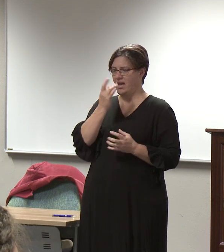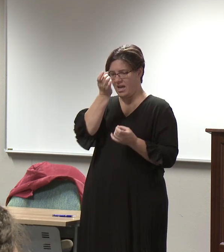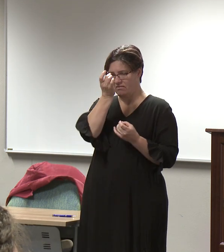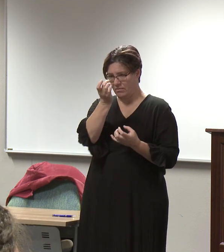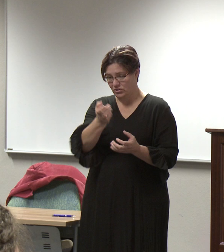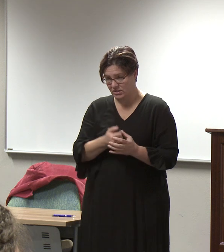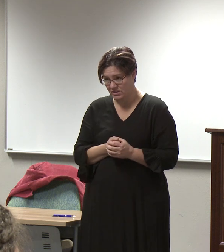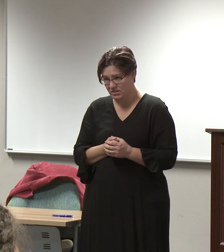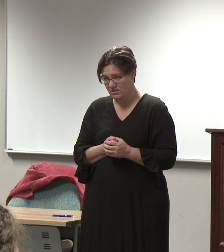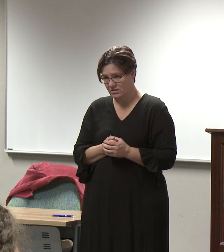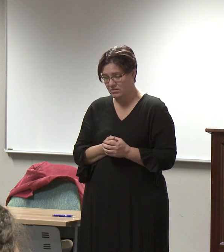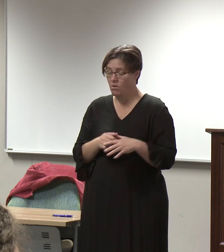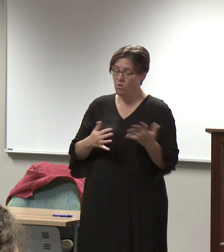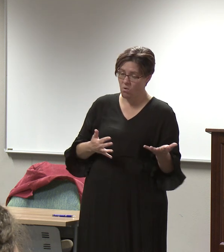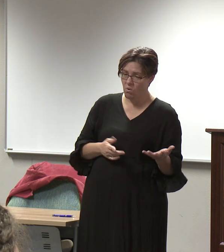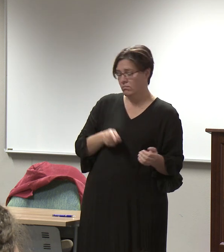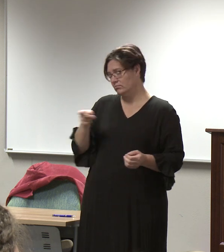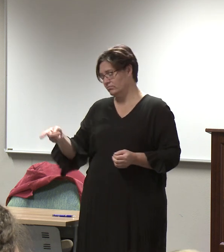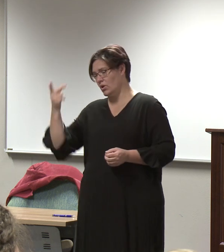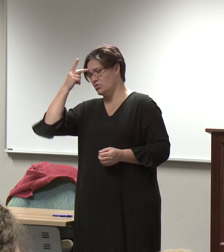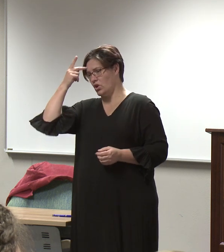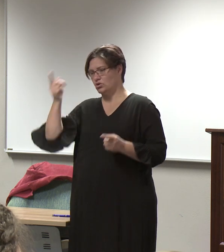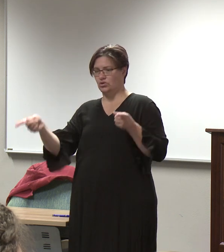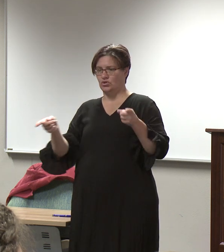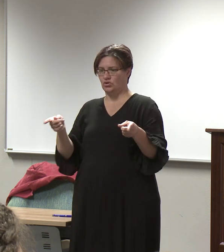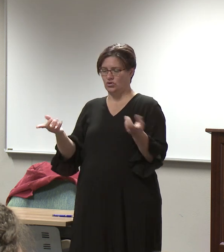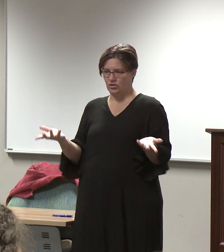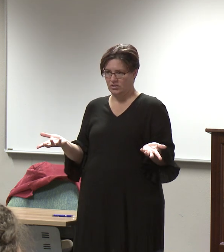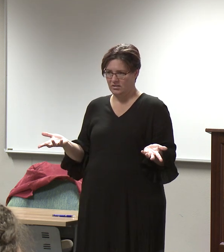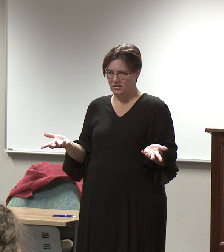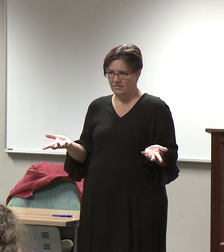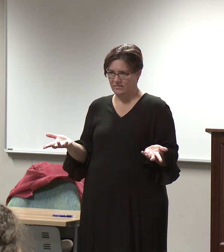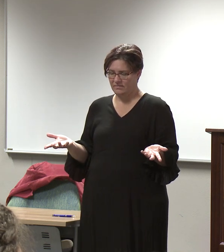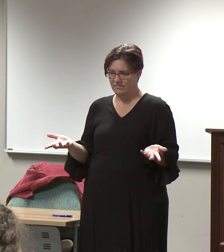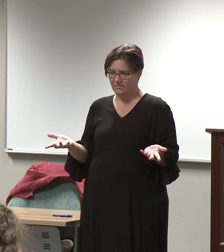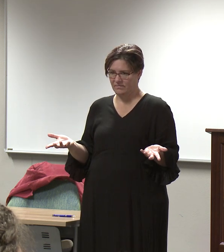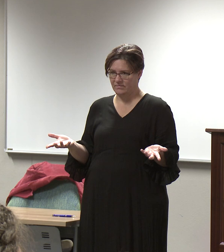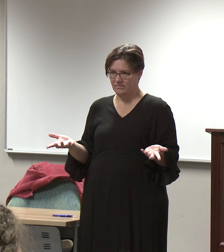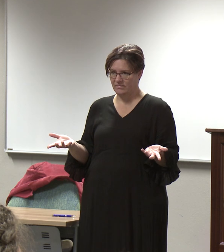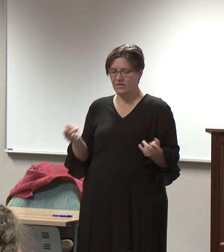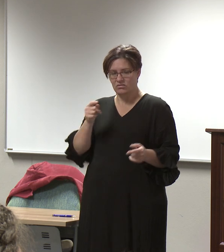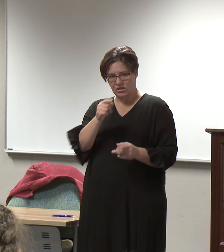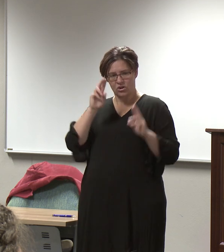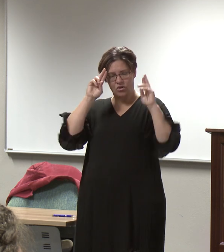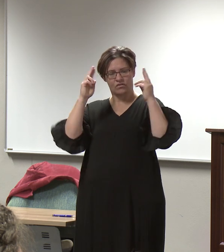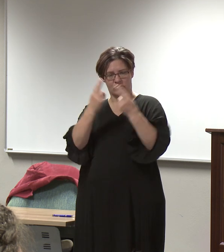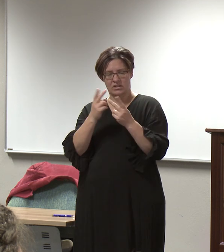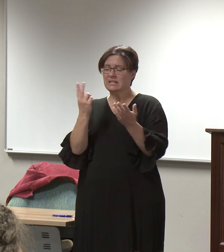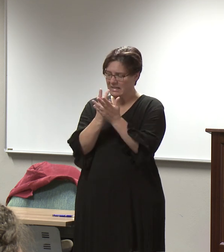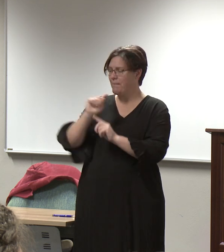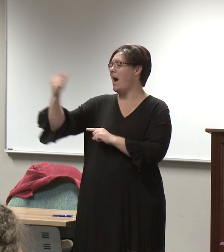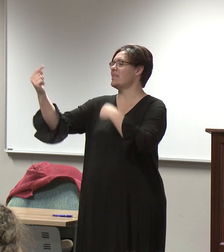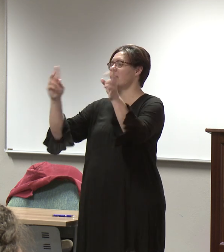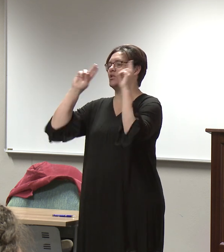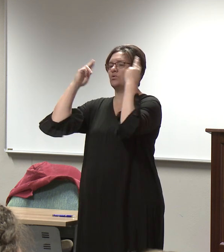information or knowledge. And here you can see at your university, as I see in many other